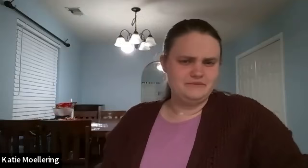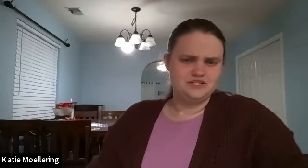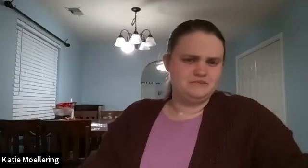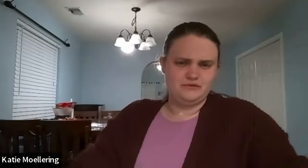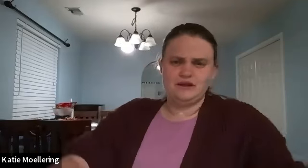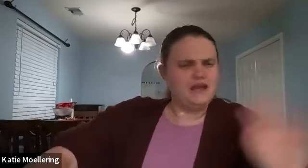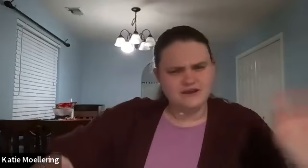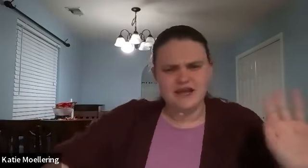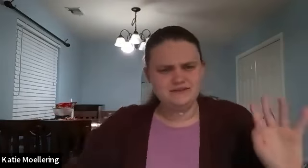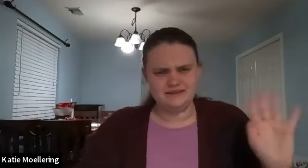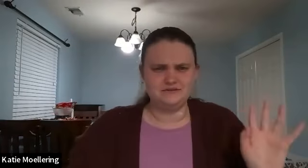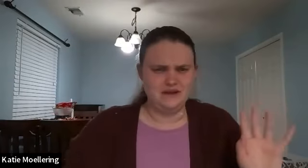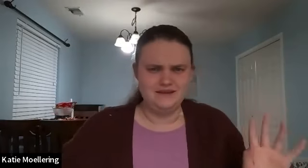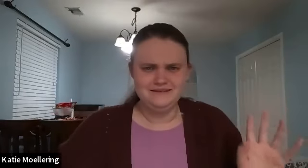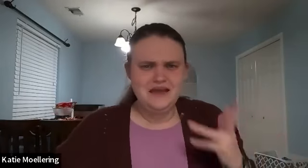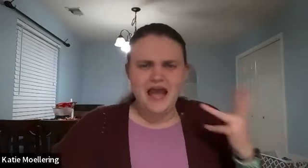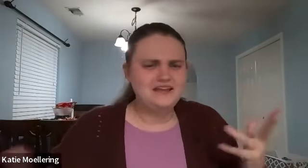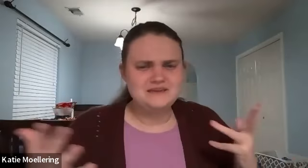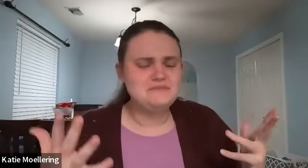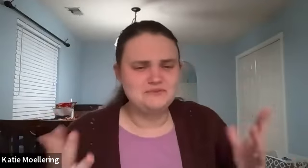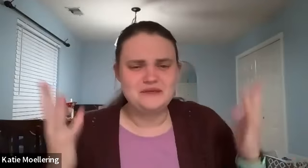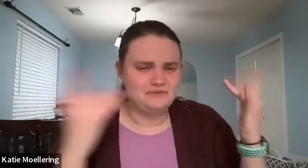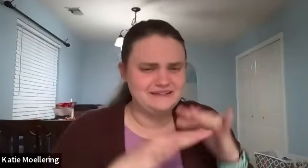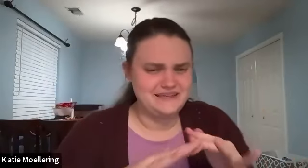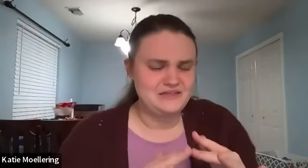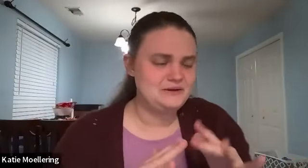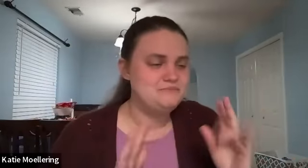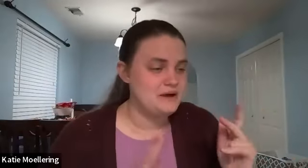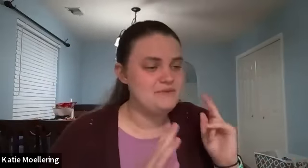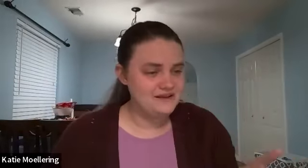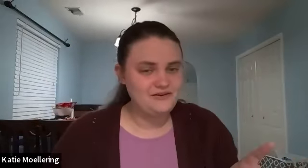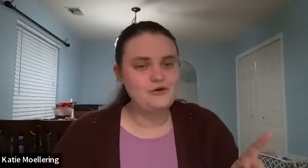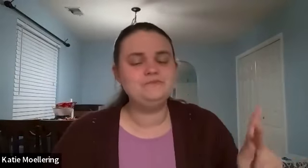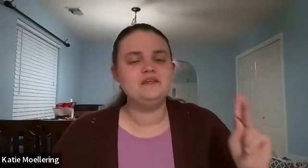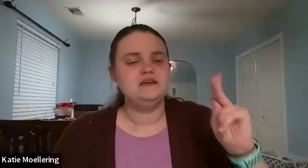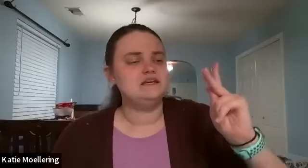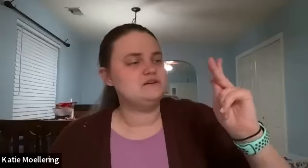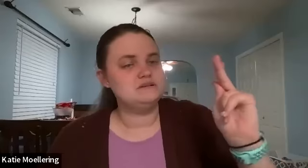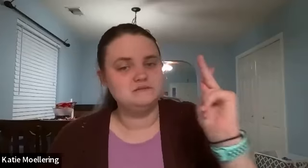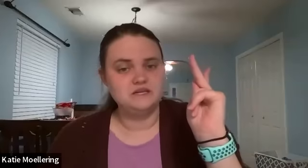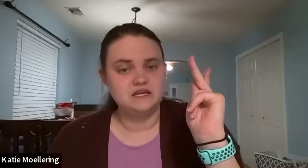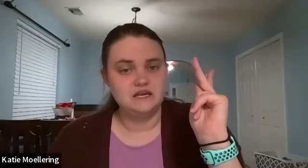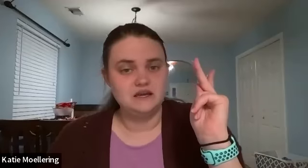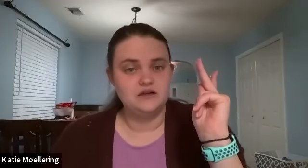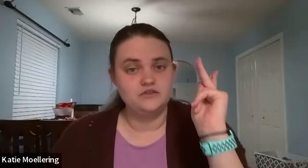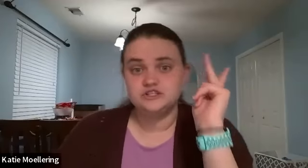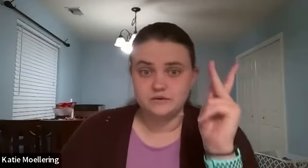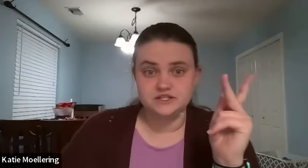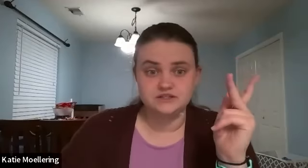mentioned it before. If I haven't, it's okay. I can't remember. They blend together. But pickle is going to be, there's 2 ways you can do